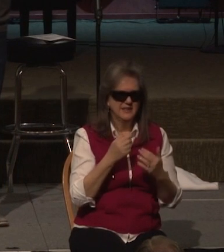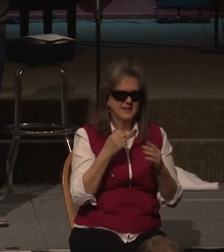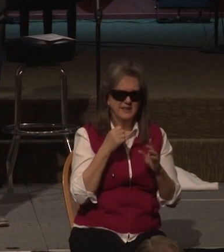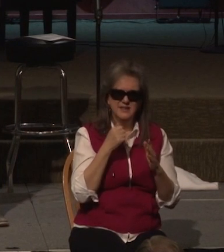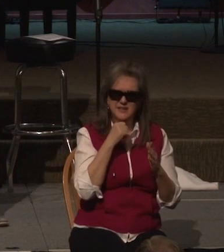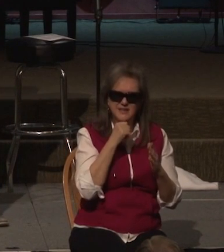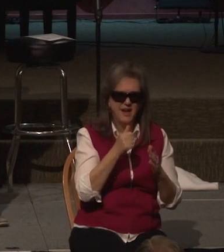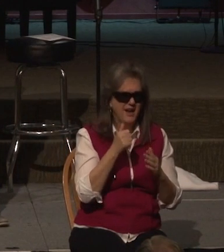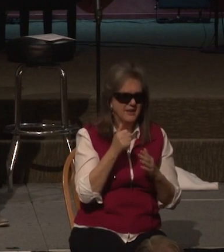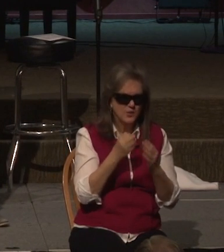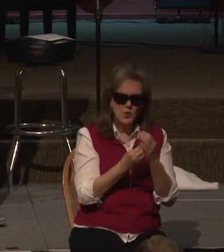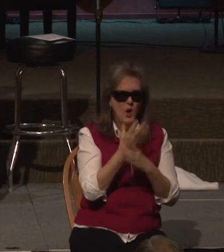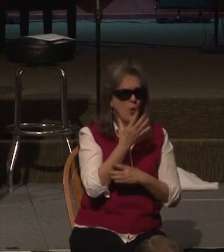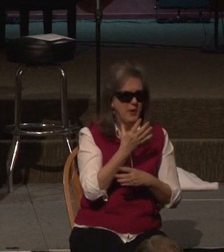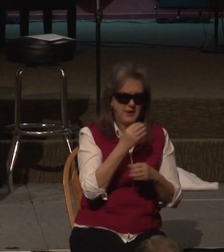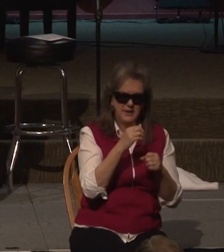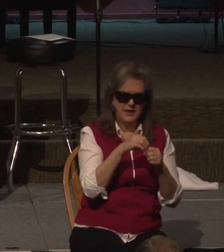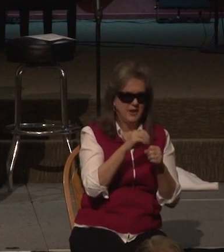question of